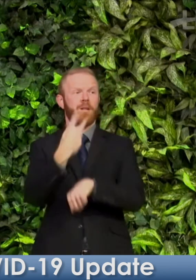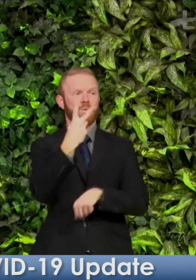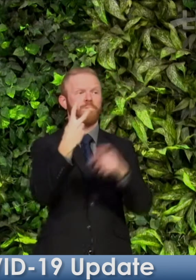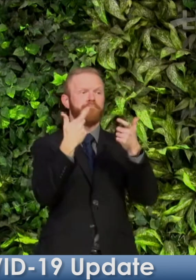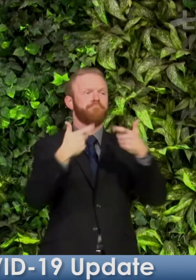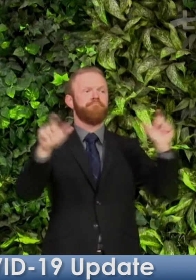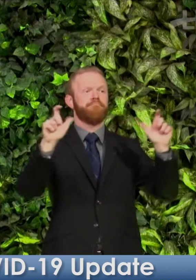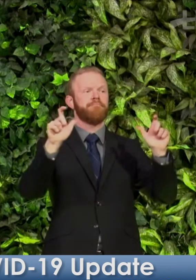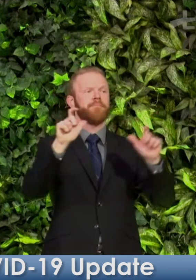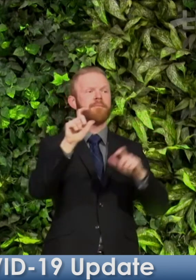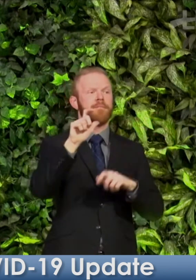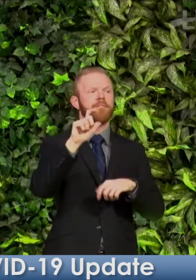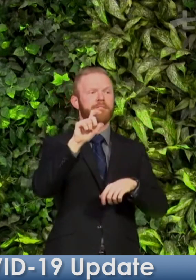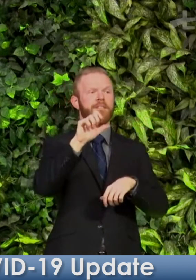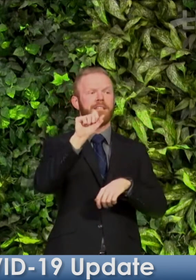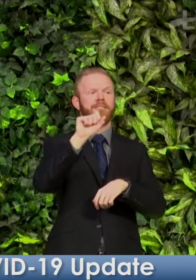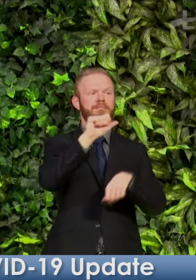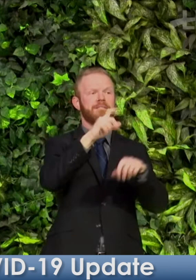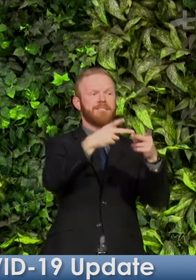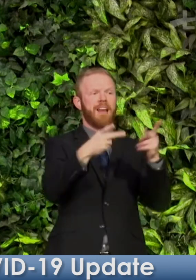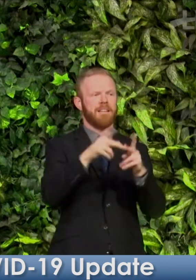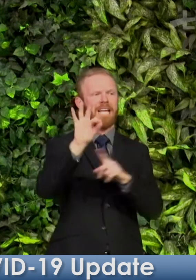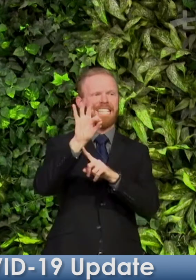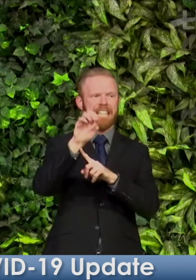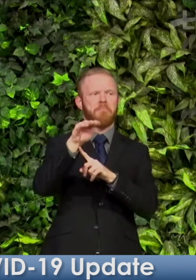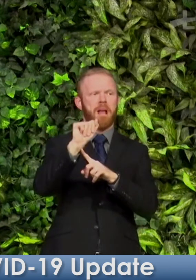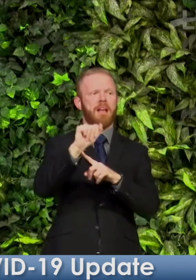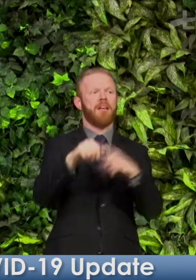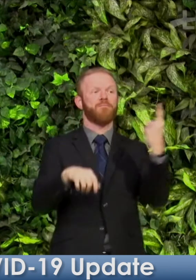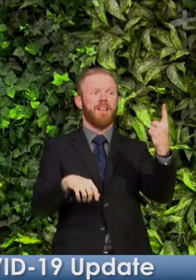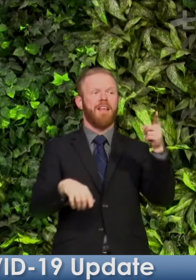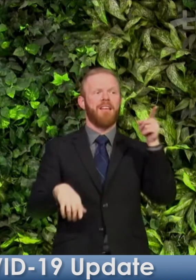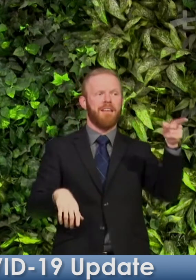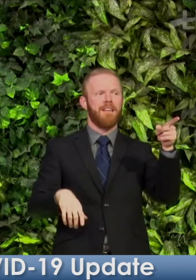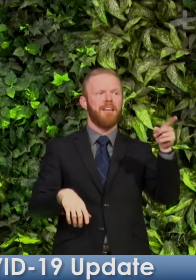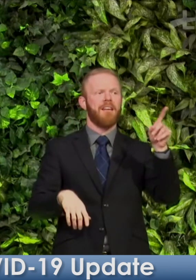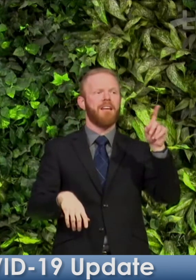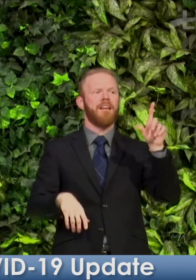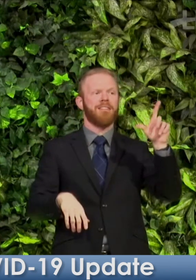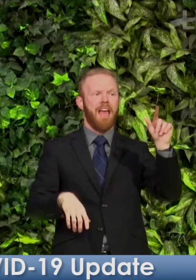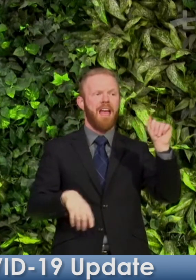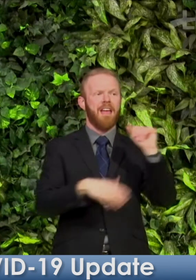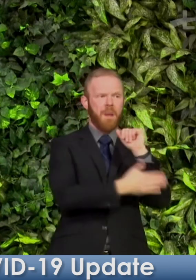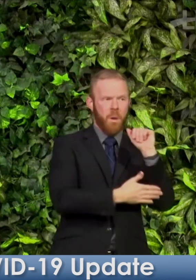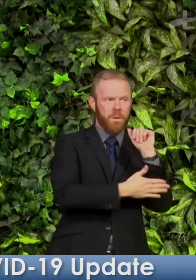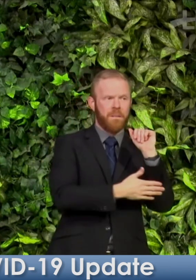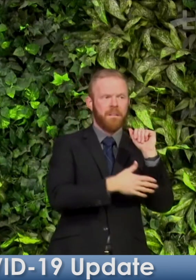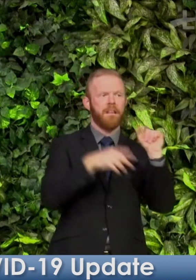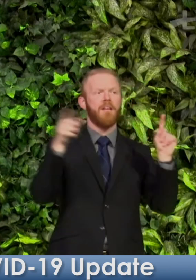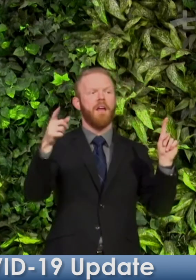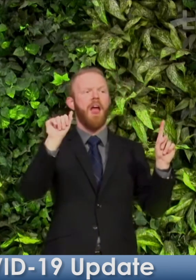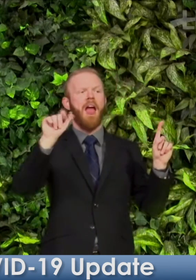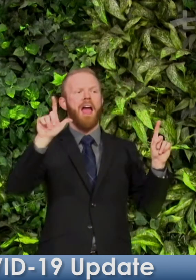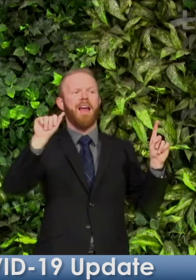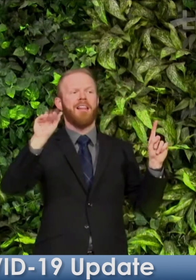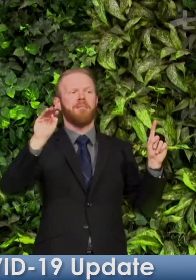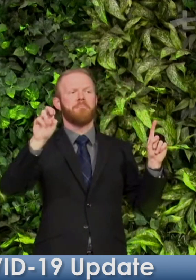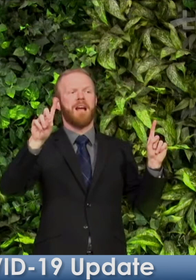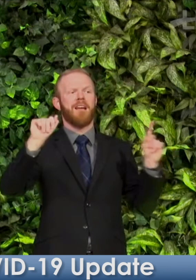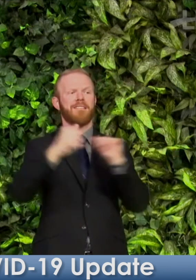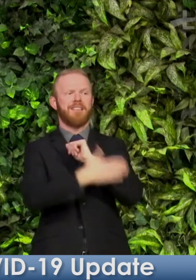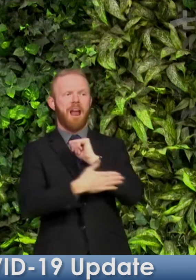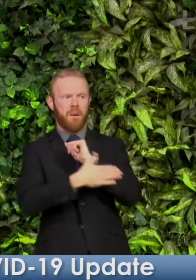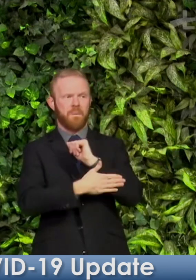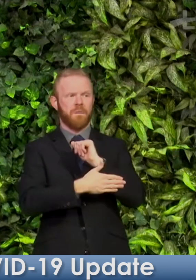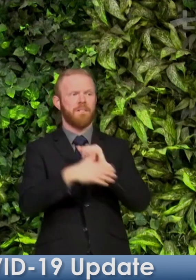Services. One in Alameda County and one in LA at Cal State LA. What